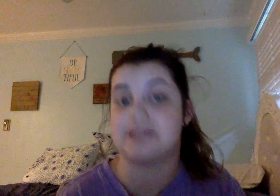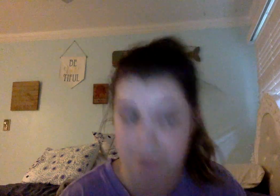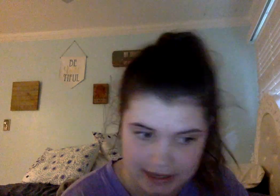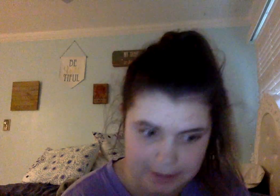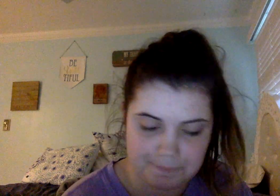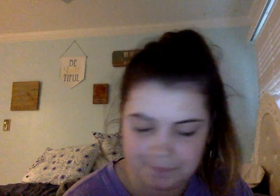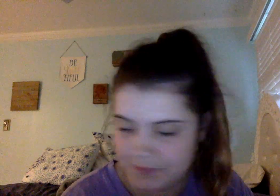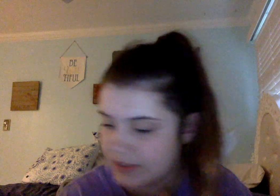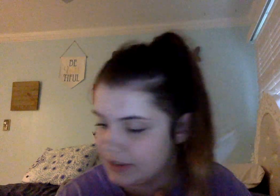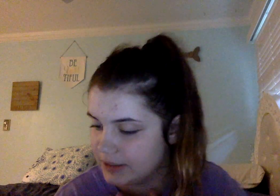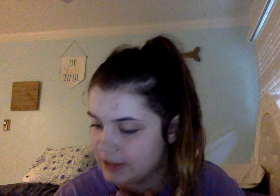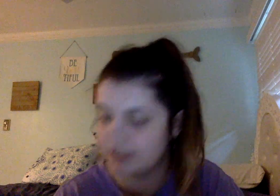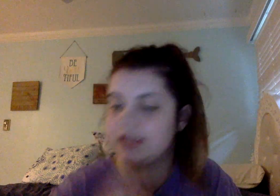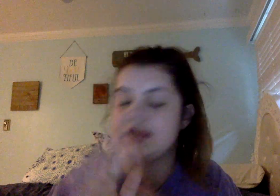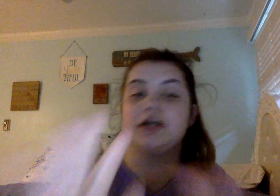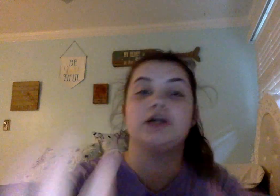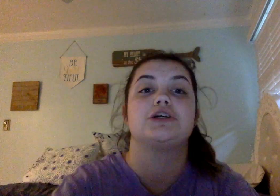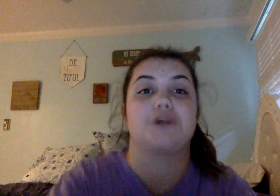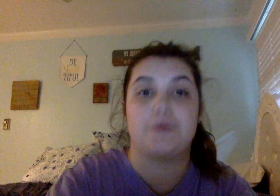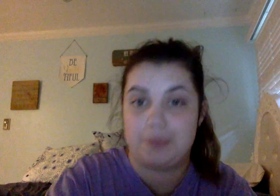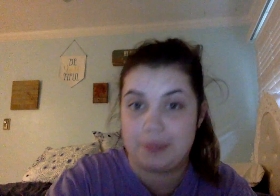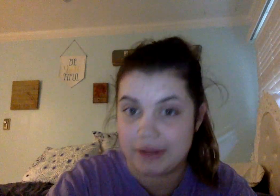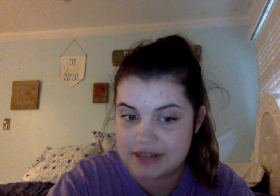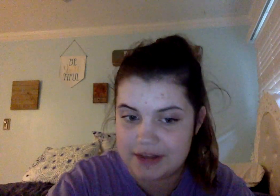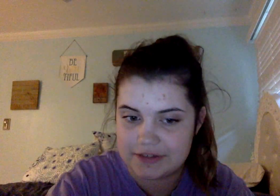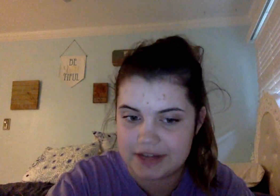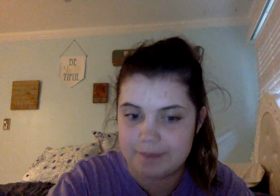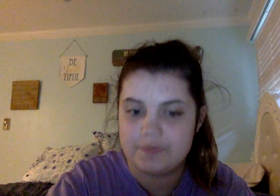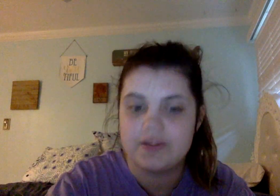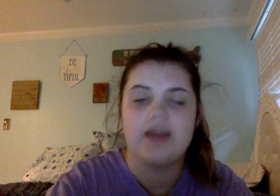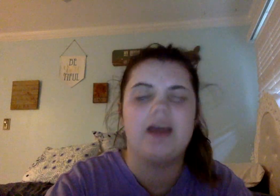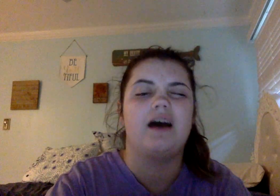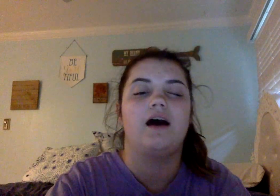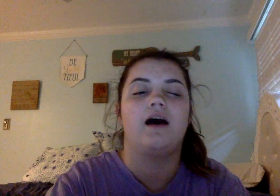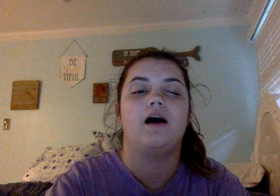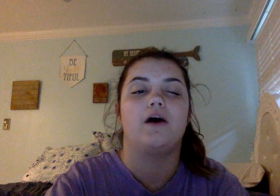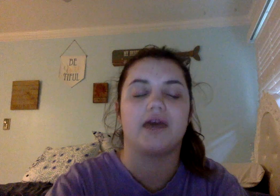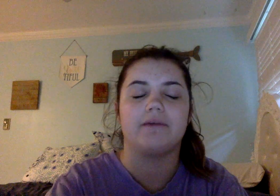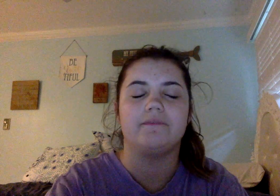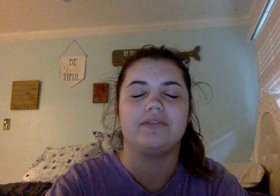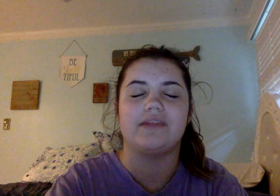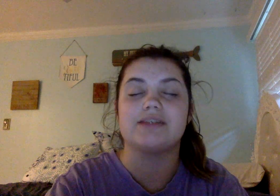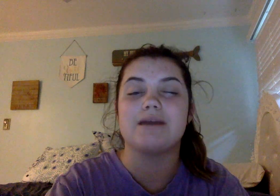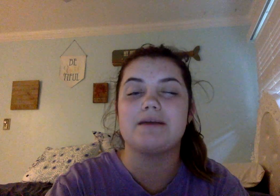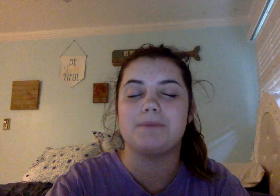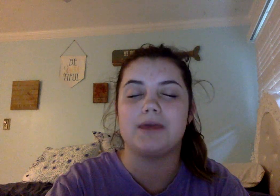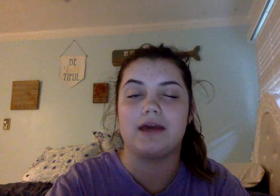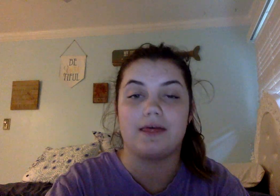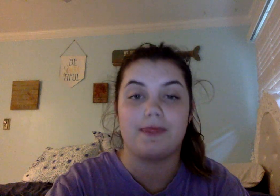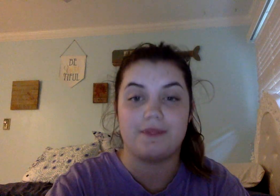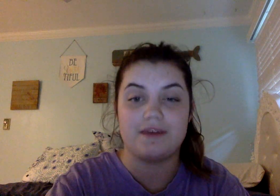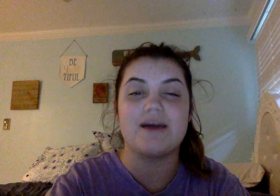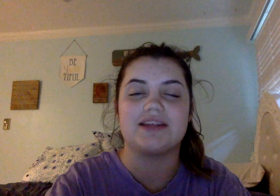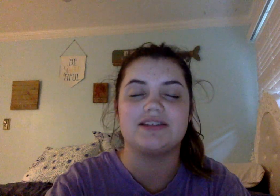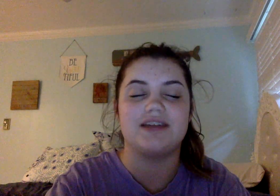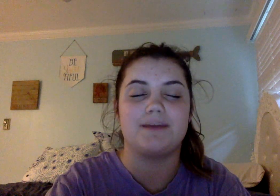make. So, that's another tip. Okay, this might be the best tip I